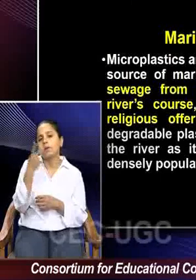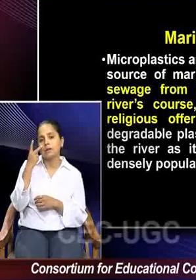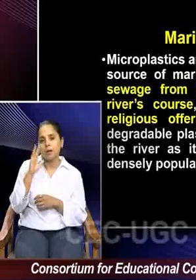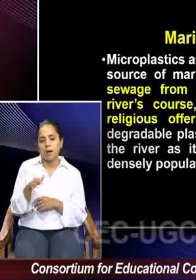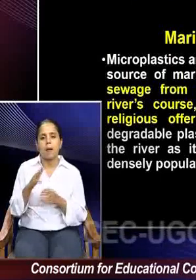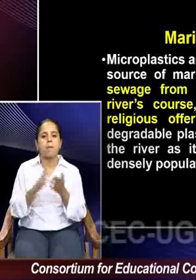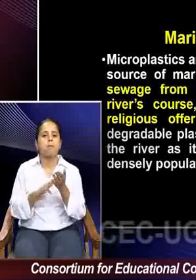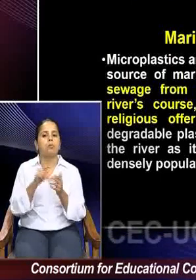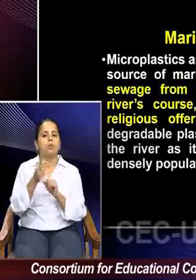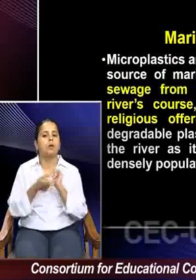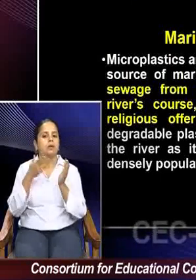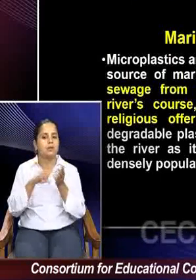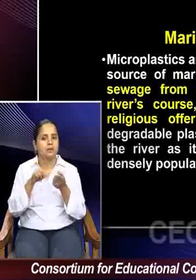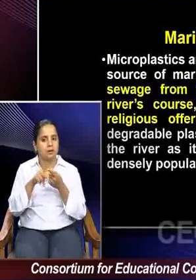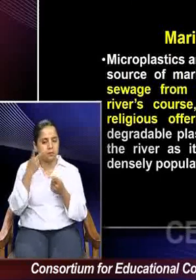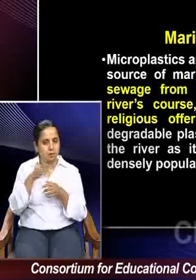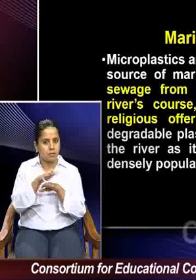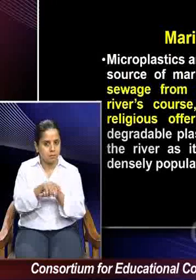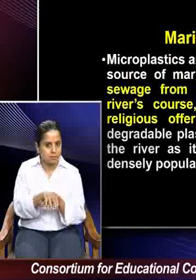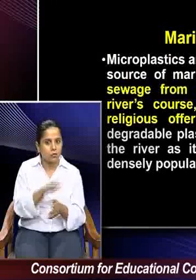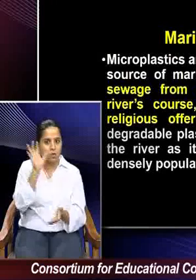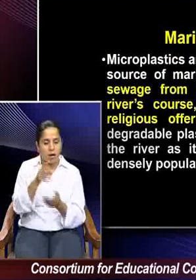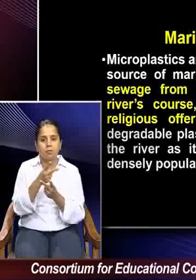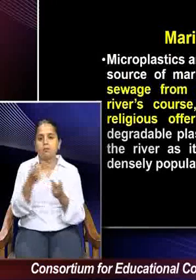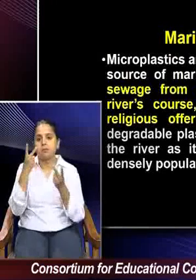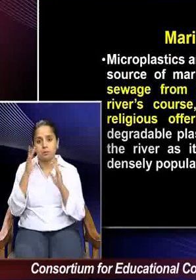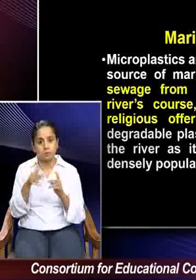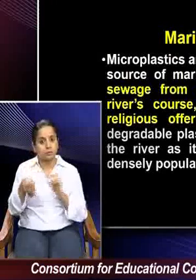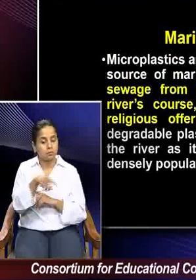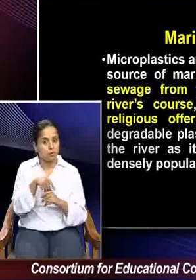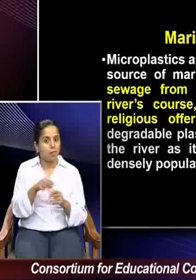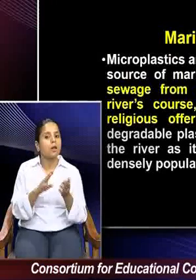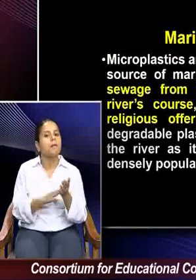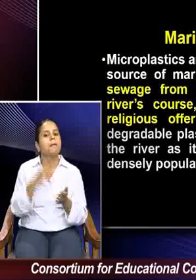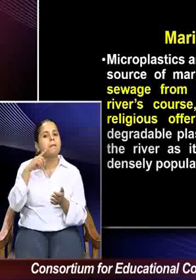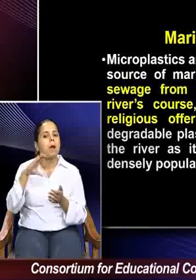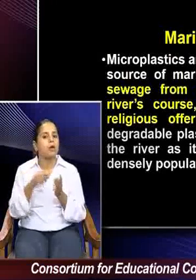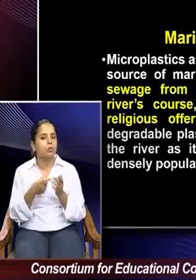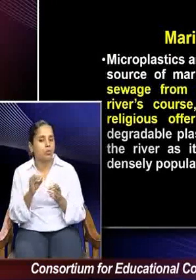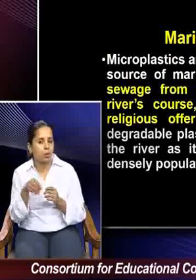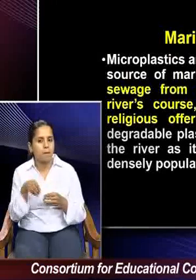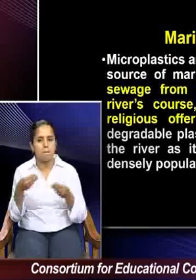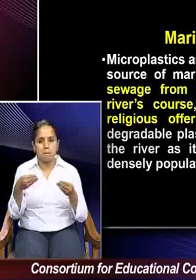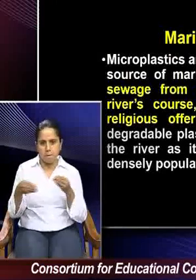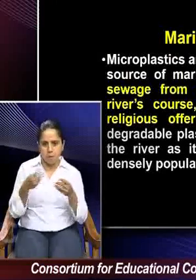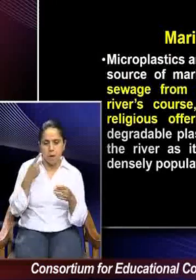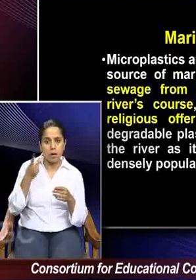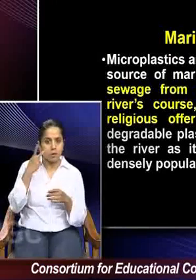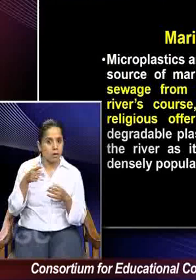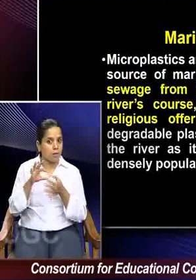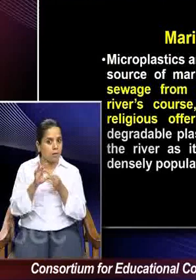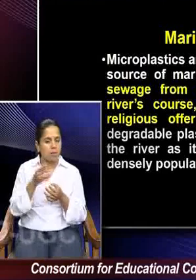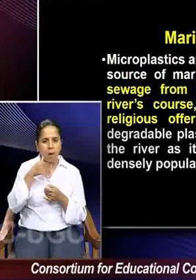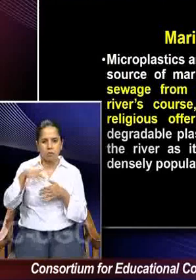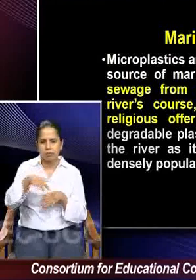marine pollution. Microplastics, which are considered as a major source of marine pollution, untreated sewage